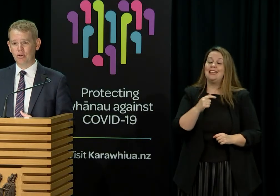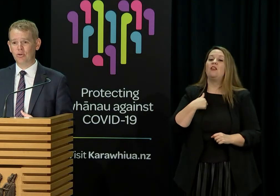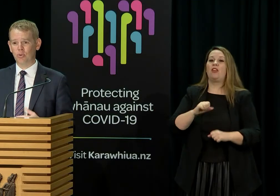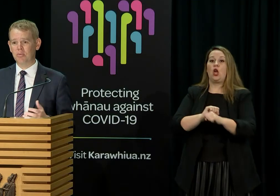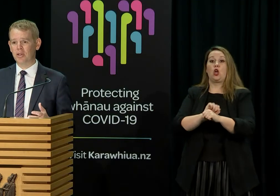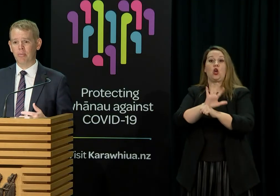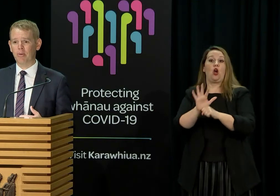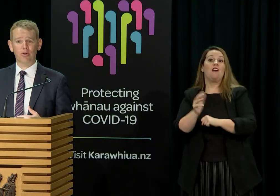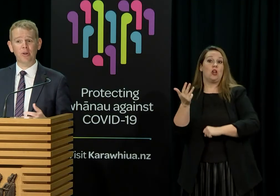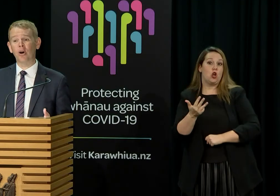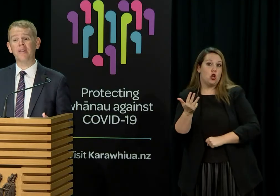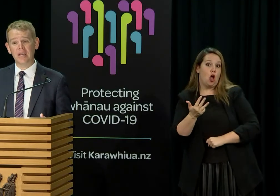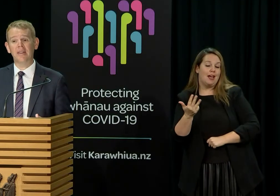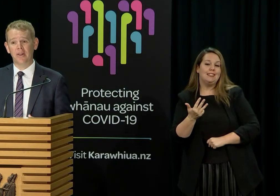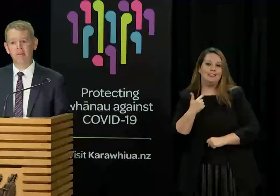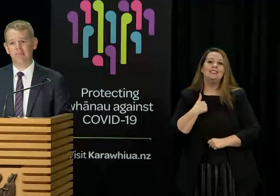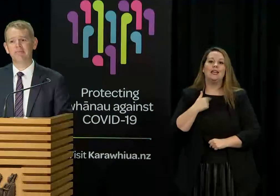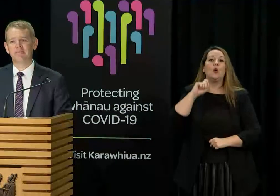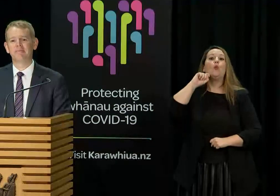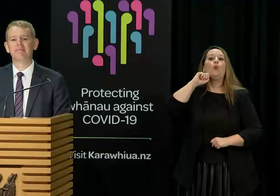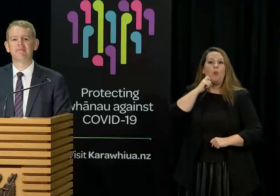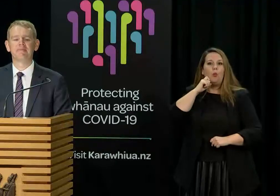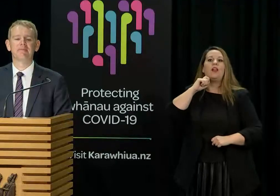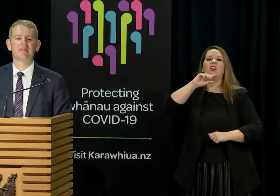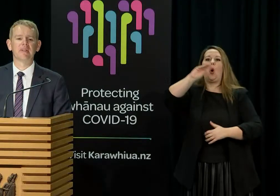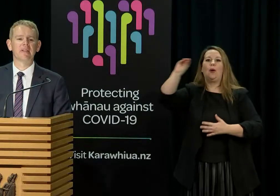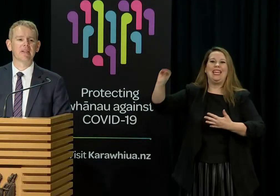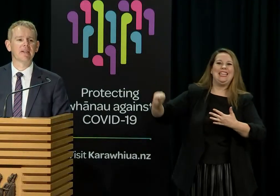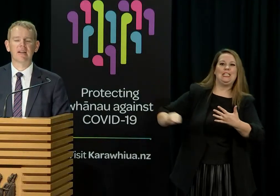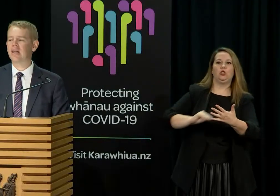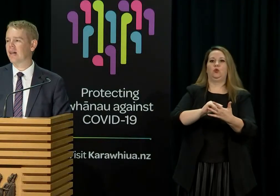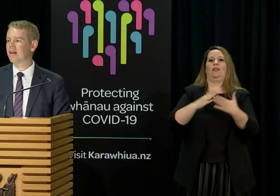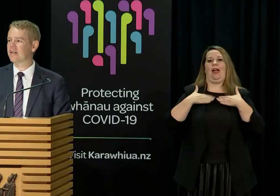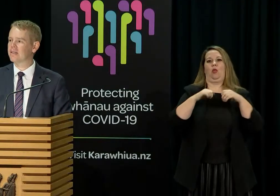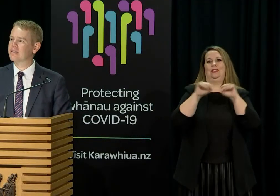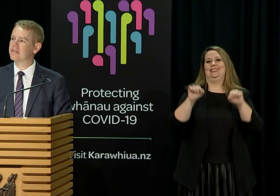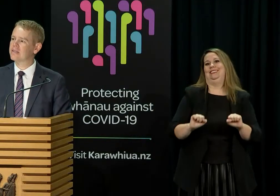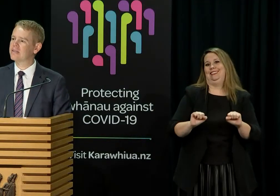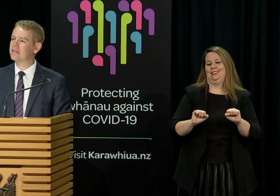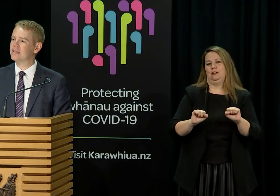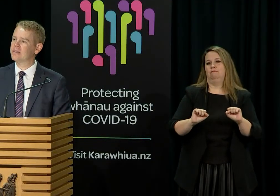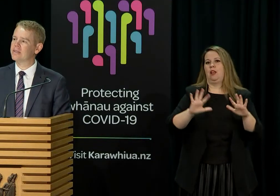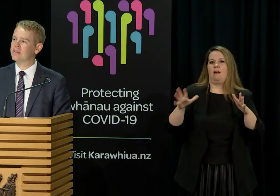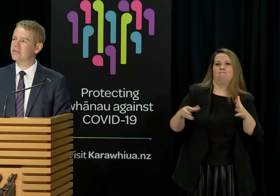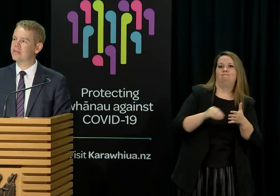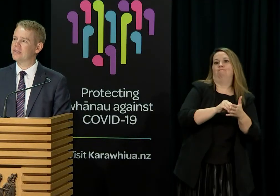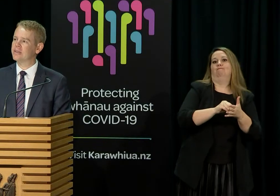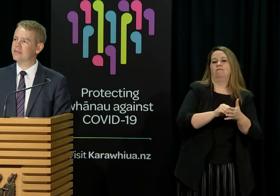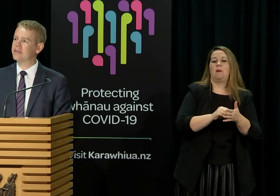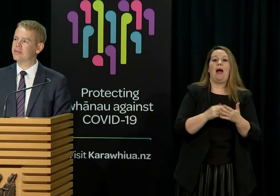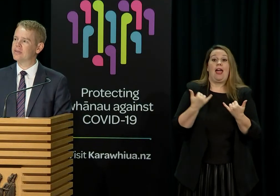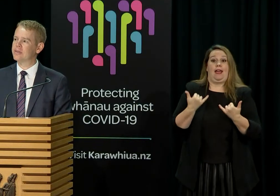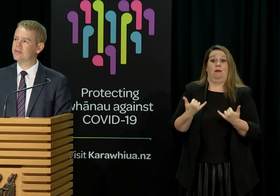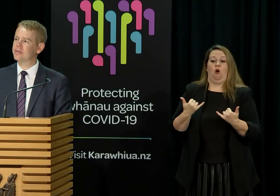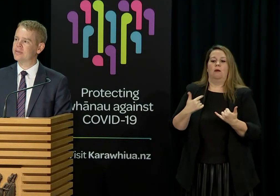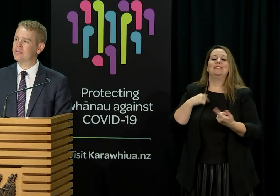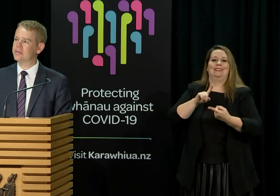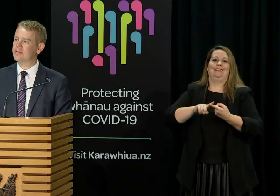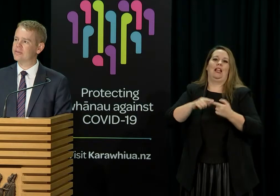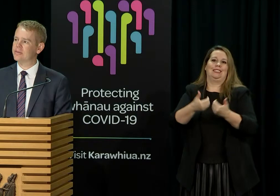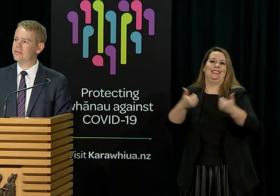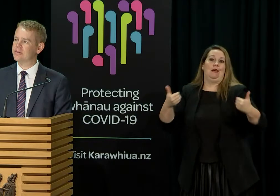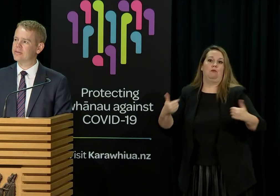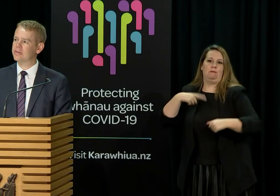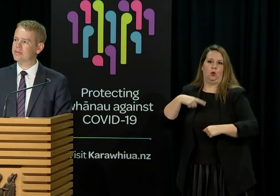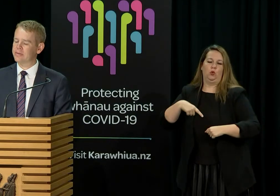business as usual type approach. We're not there yet, though. Dr. Bloomfield, were you ever asked, or did you ever express an interest in having a role in